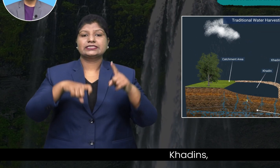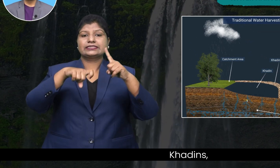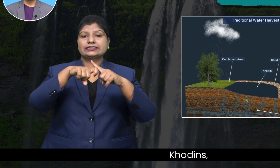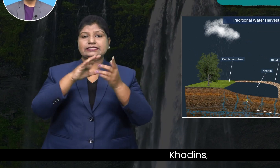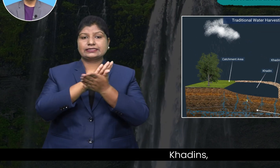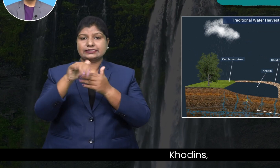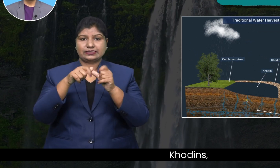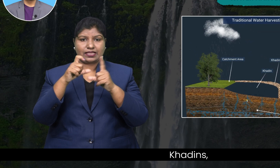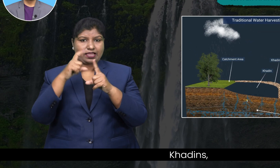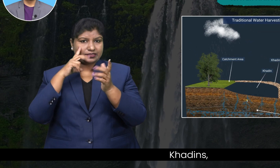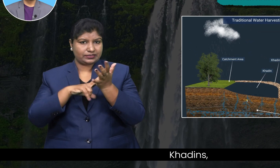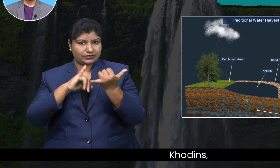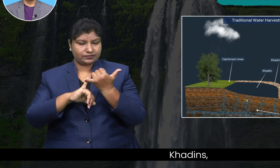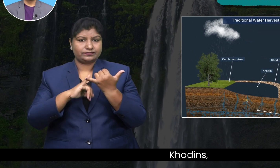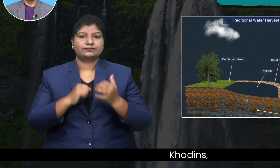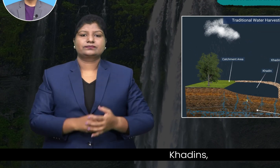Khadins,